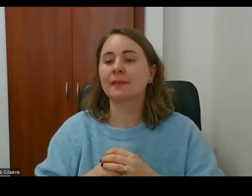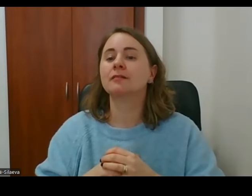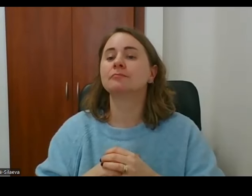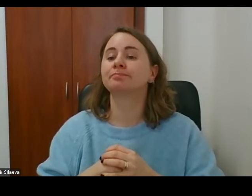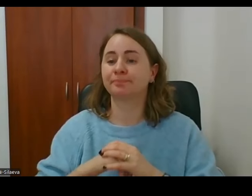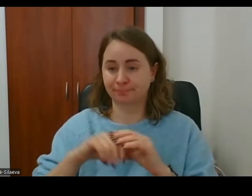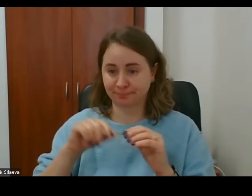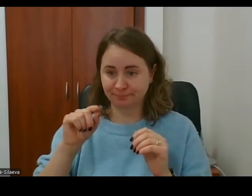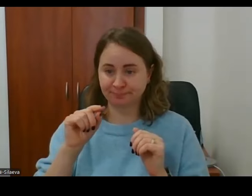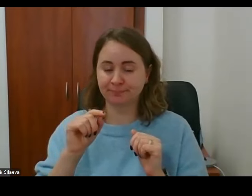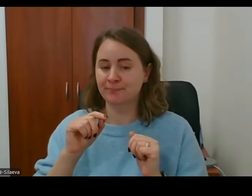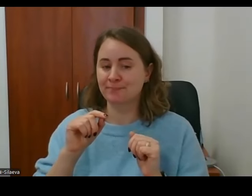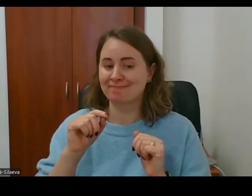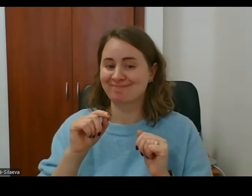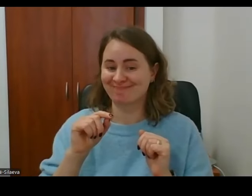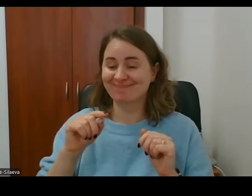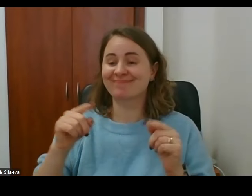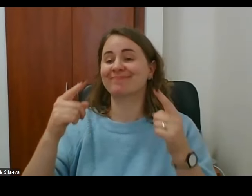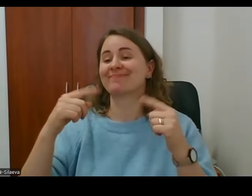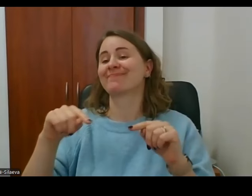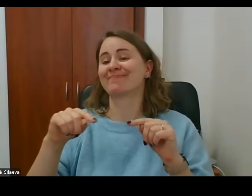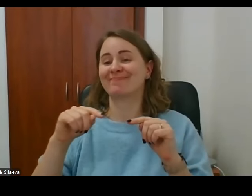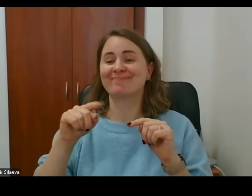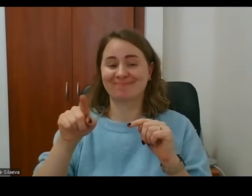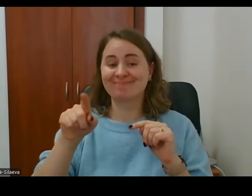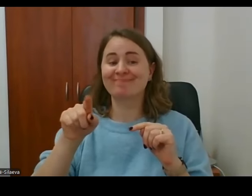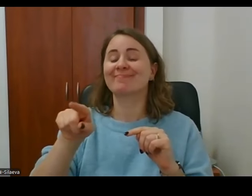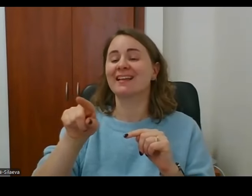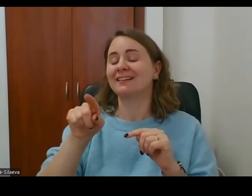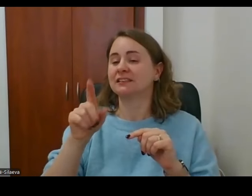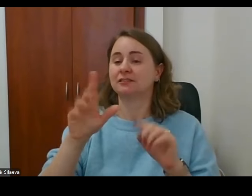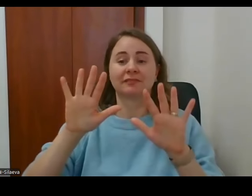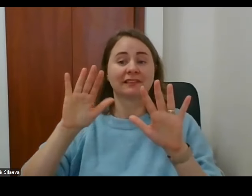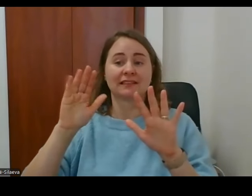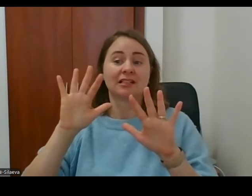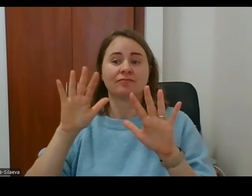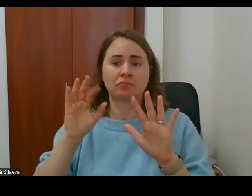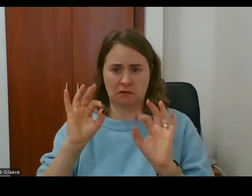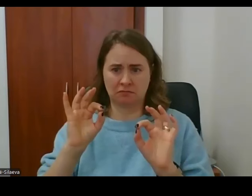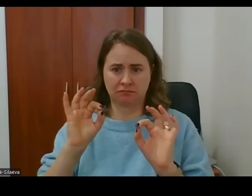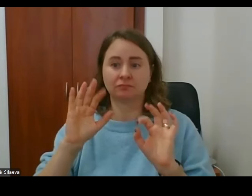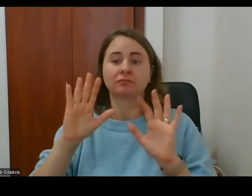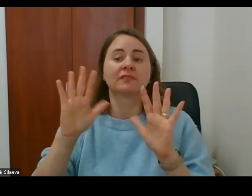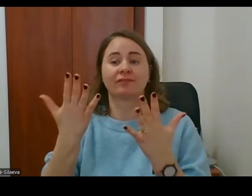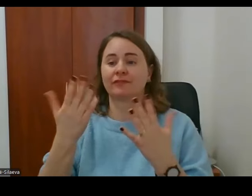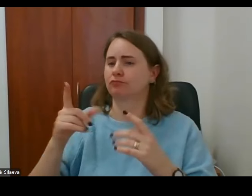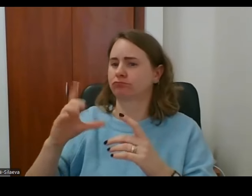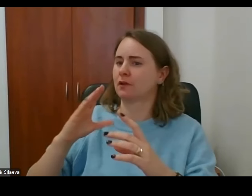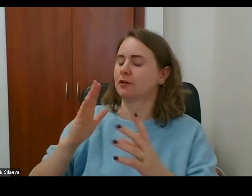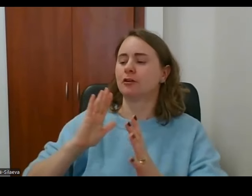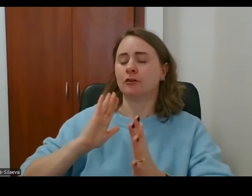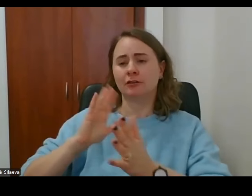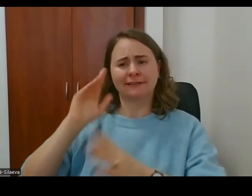development, for the child's brain development. So this is the most crucial period.